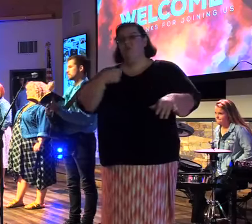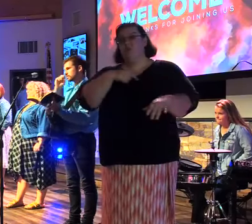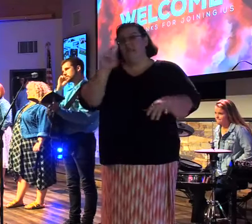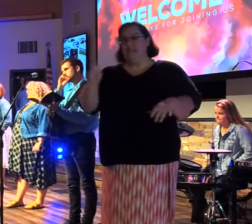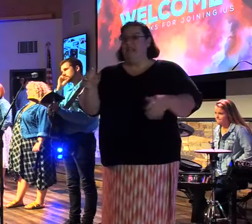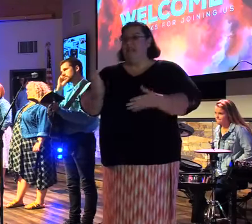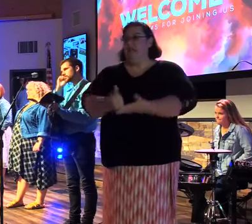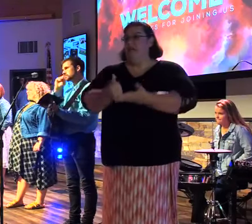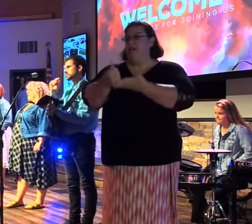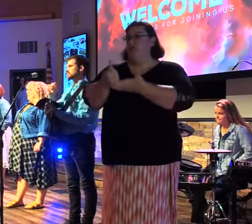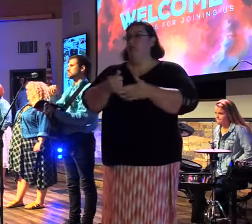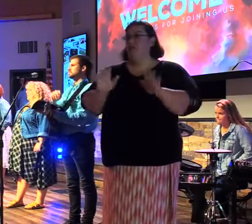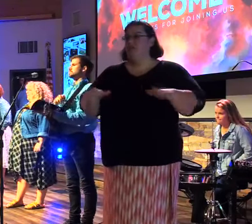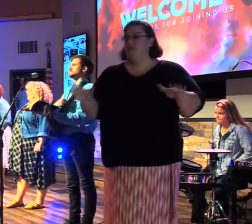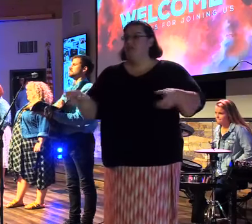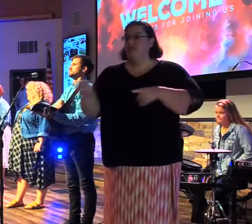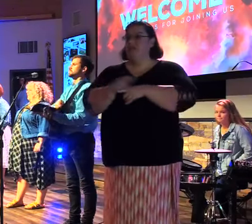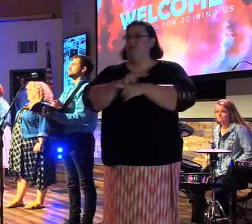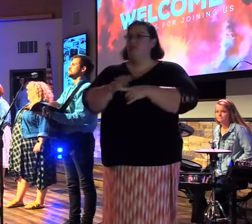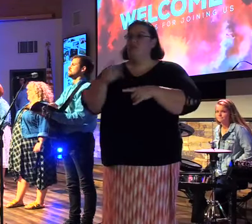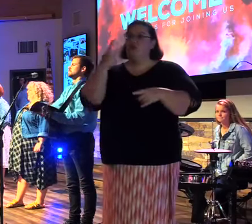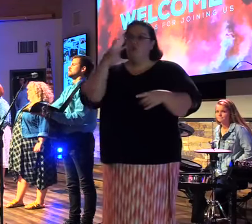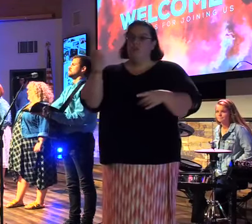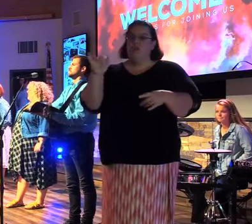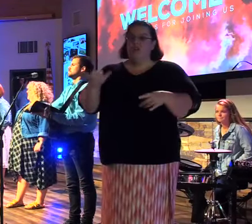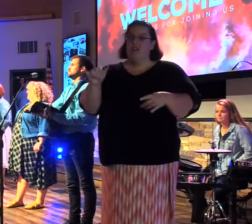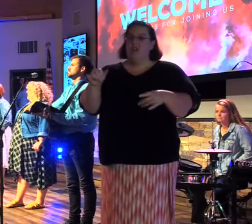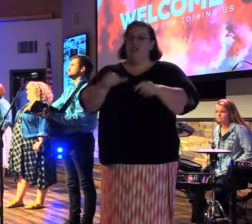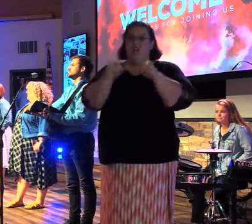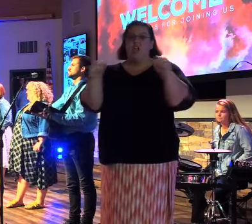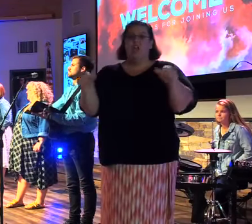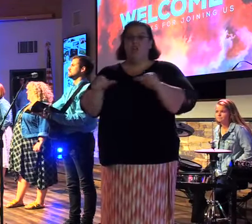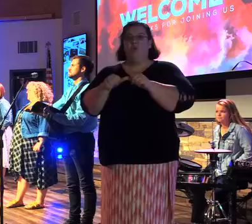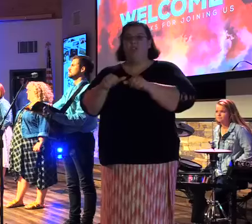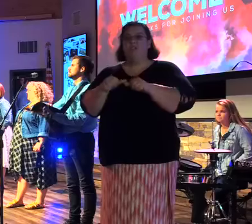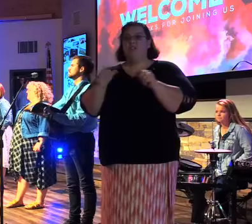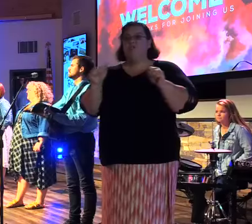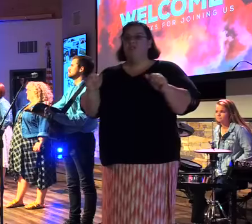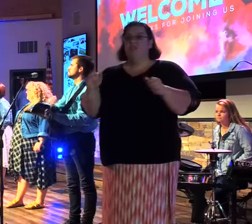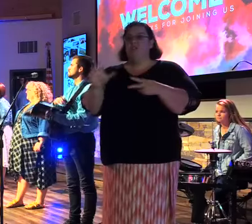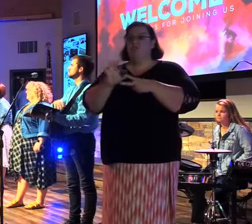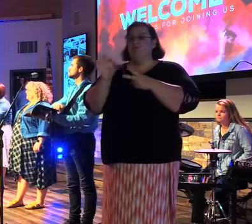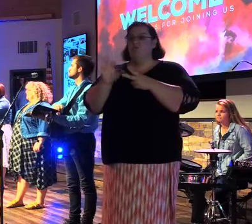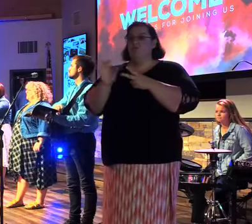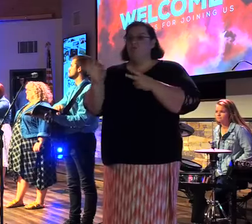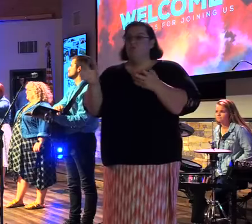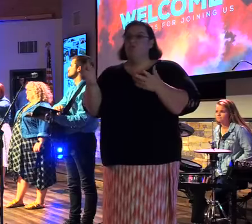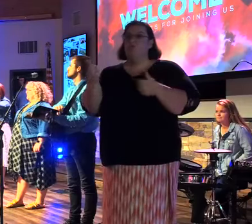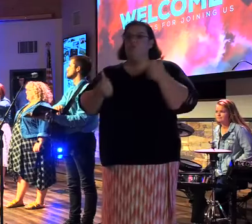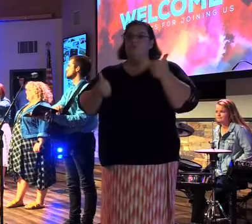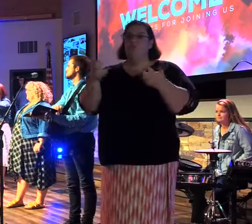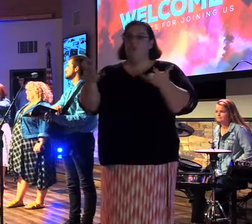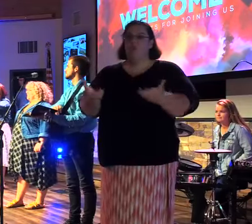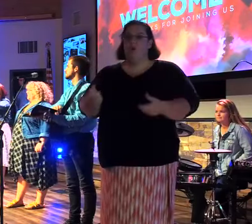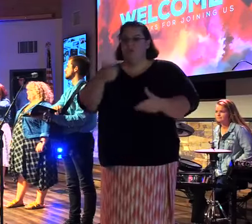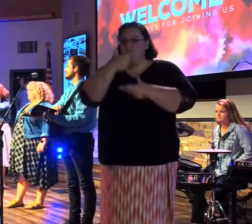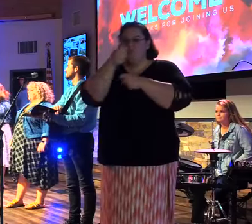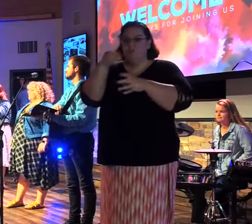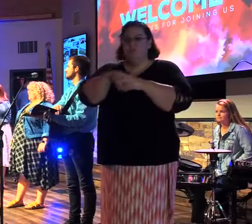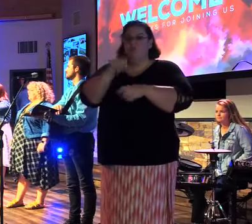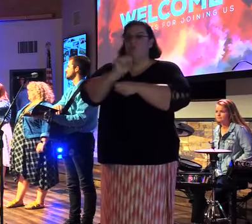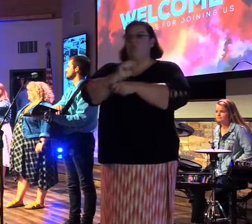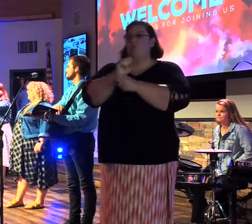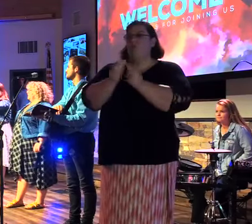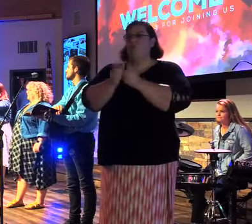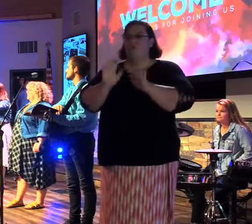help. So look that over. We've got several areas there, a little checkbox you can select of whichever area you're interested in working